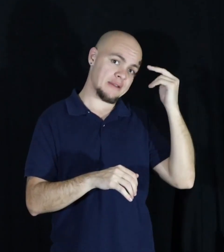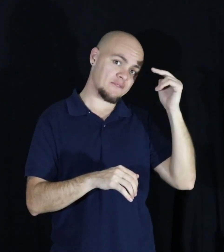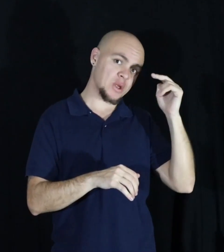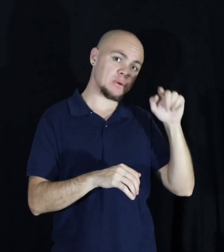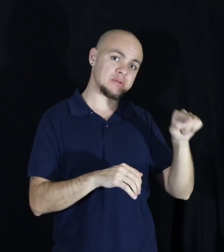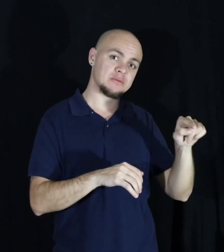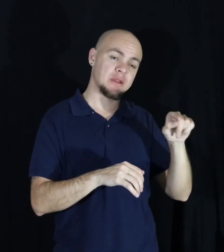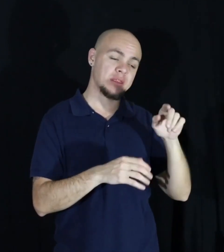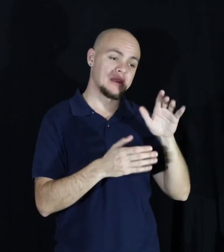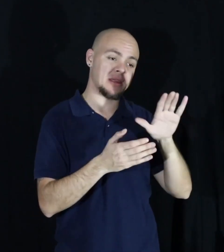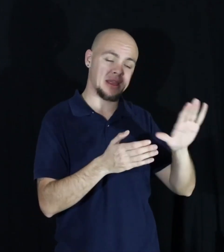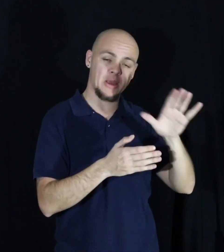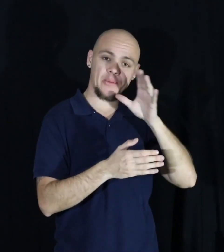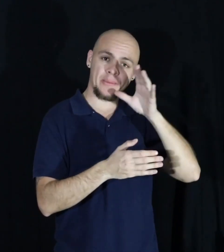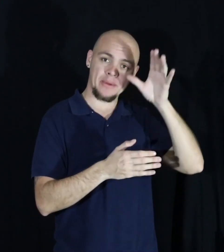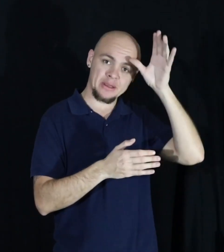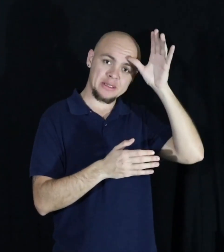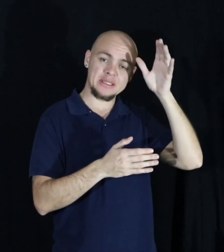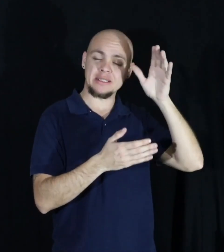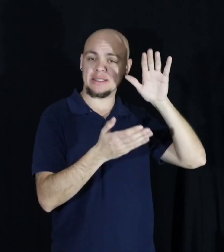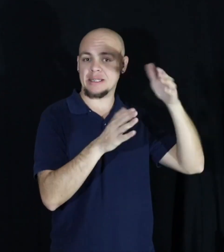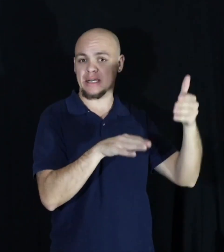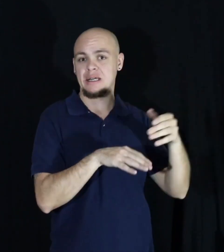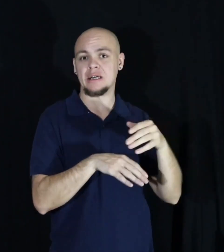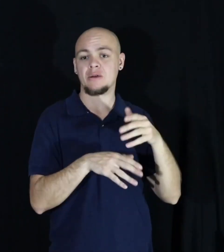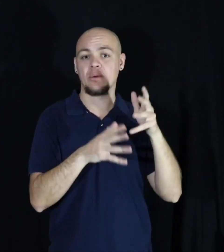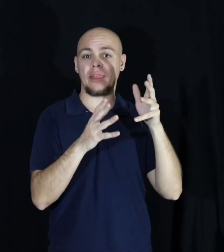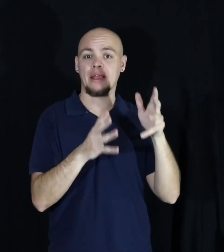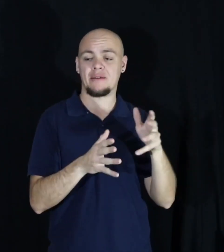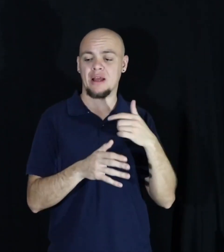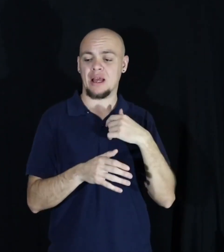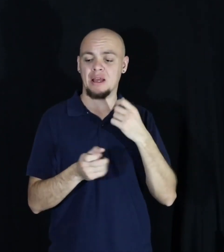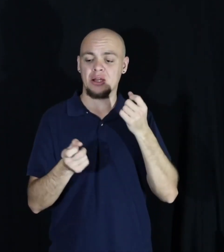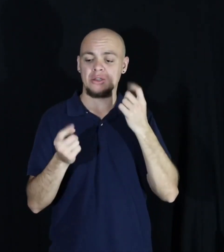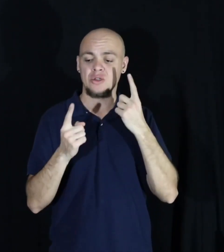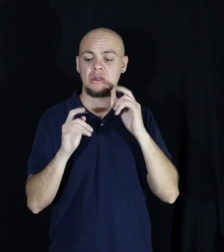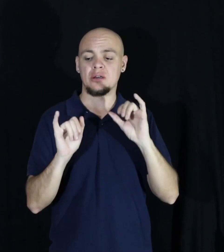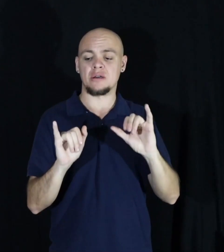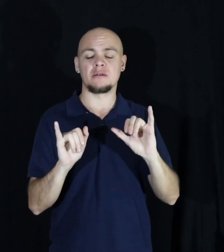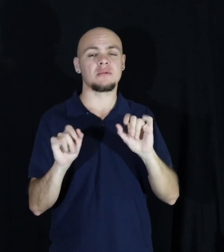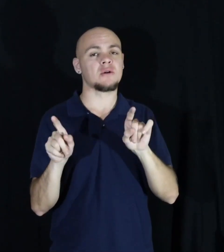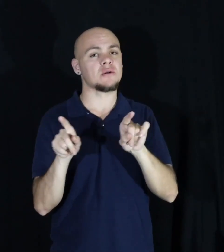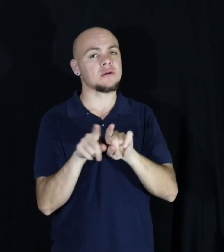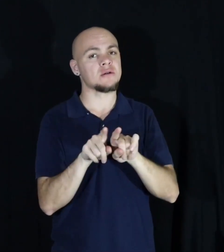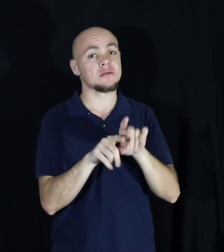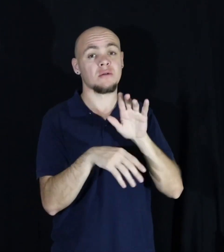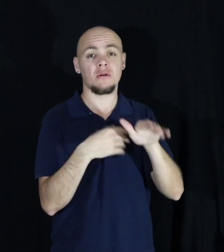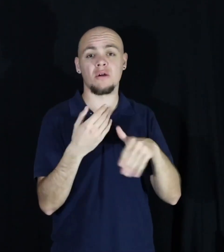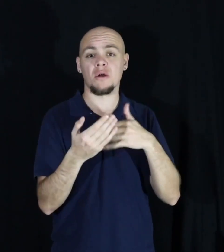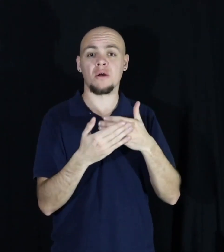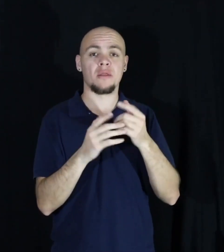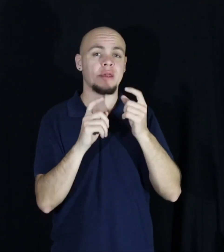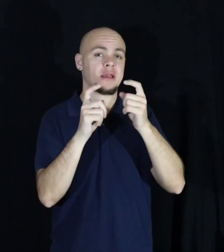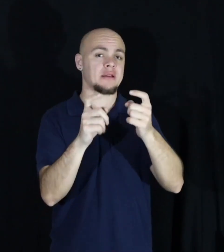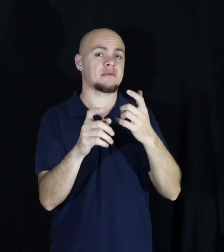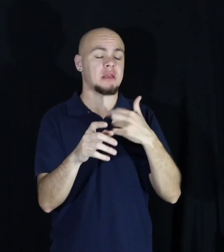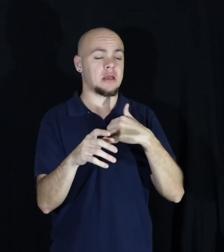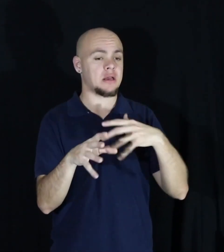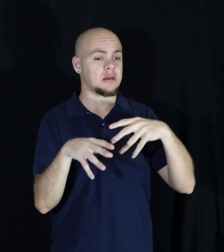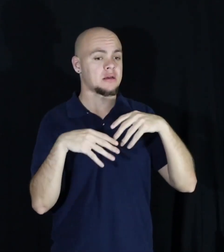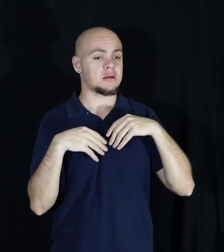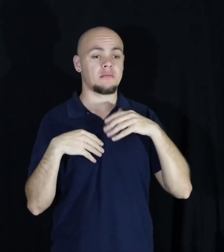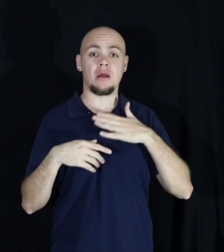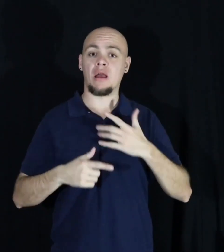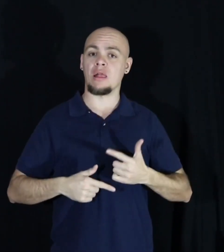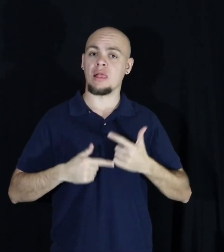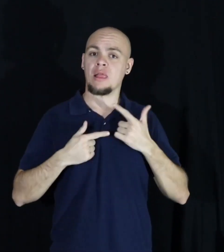with a wave because I realized the gravity of what my brother left behind. But with that came all the gifts, because I didn't take my life for granted